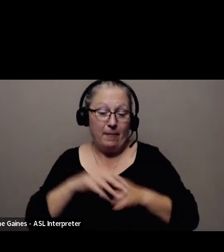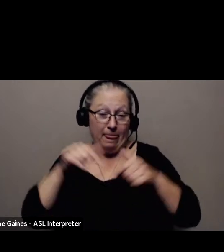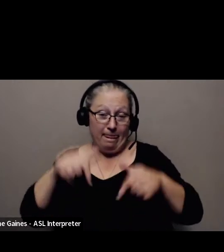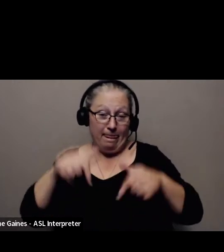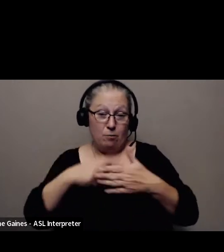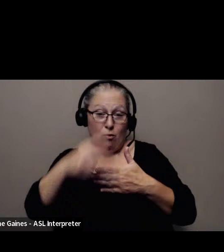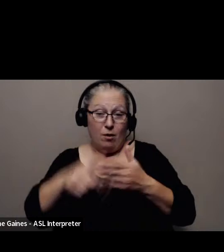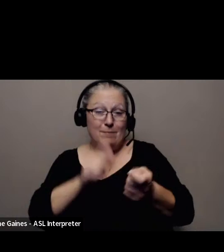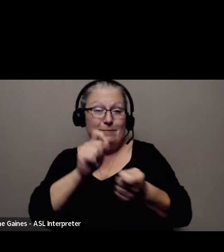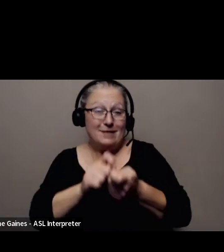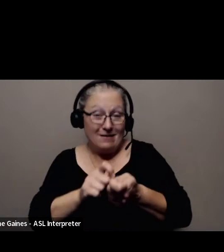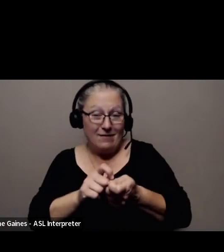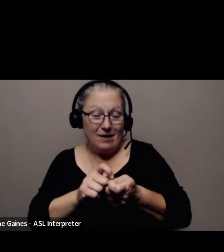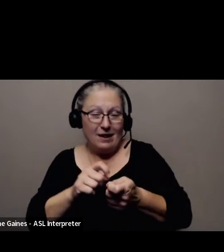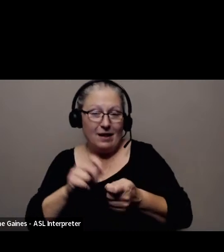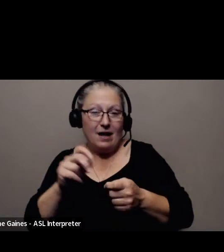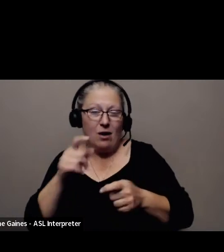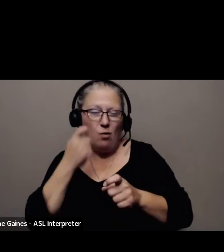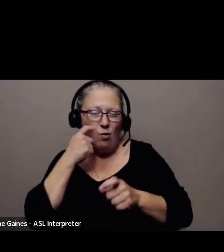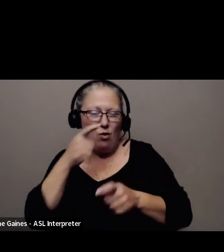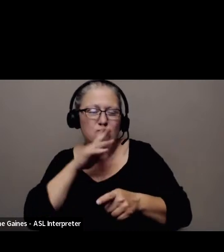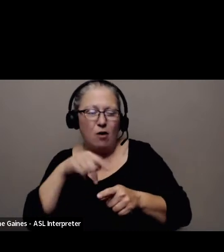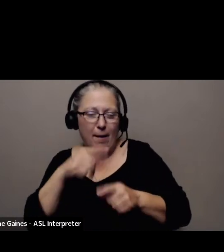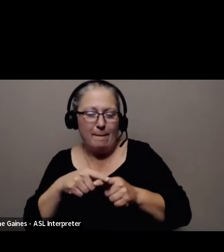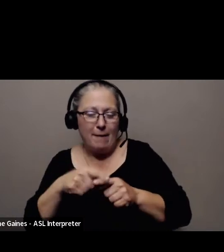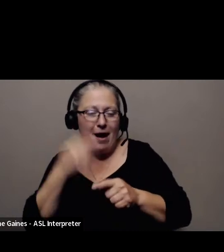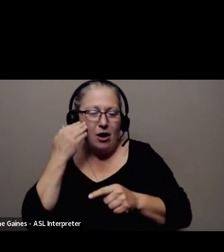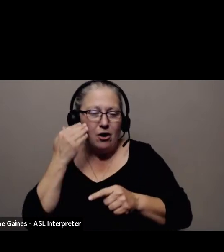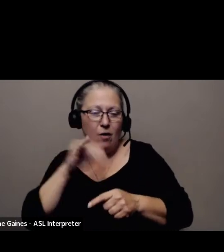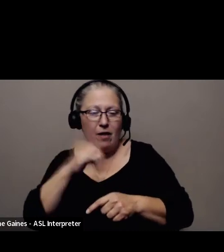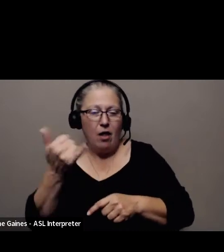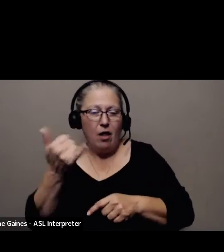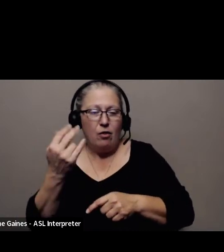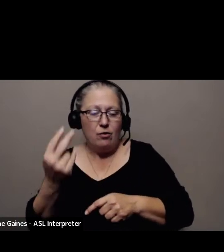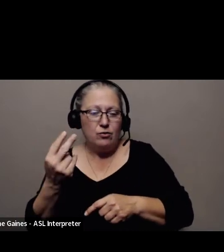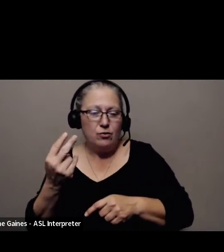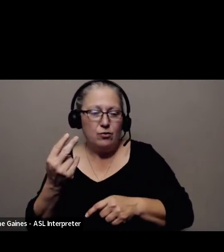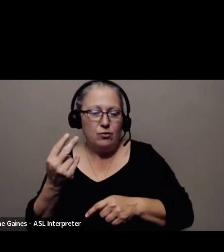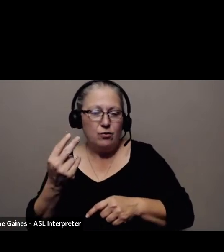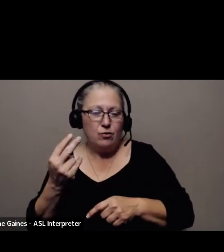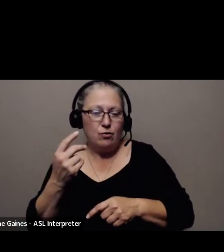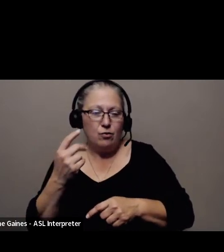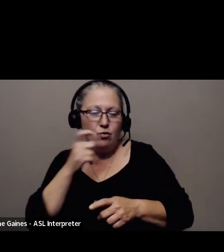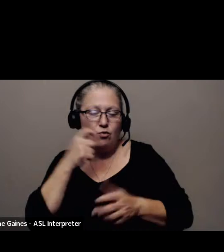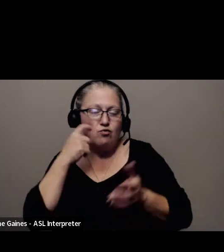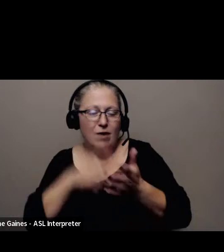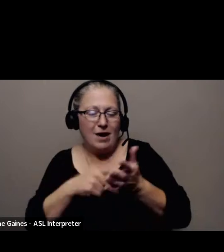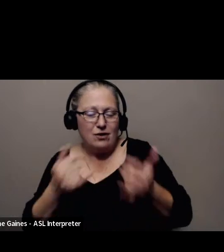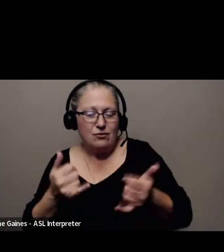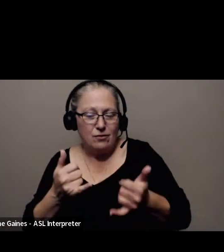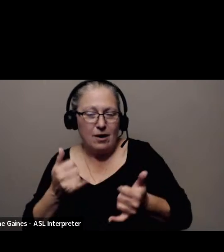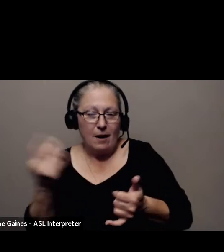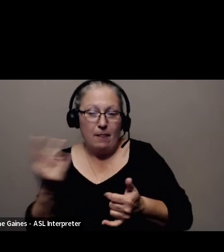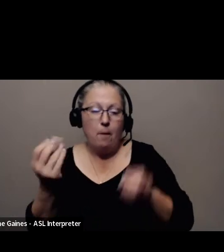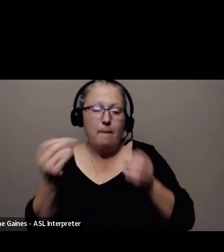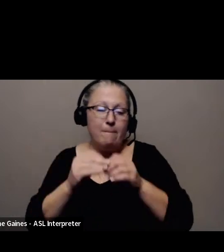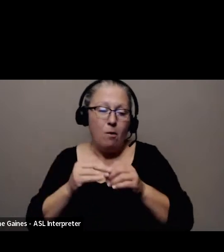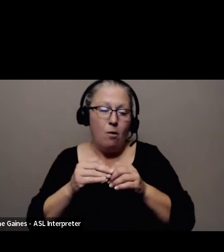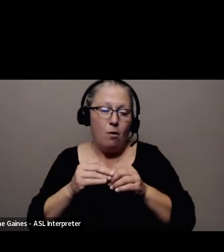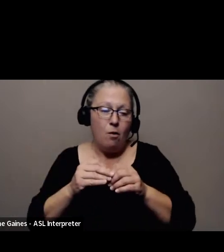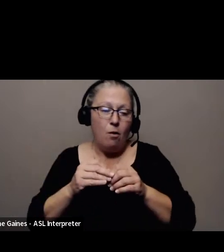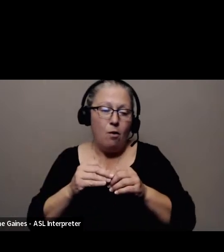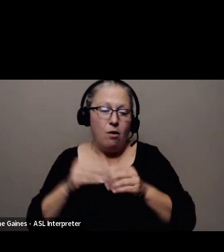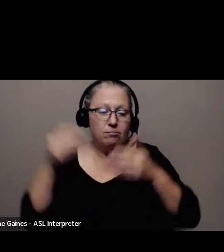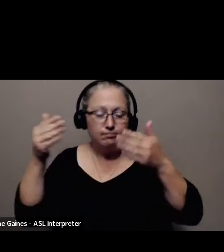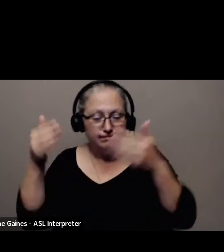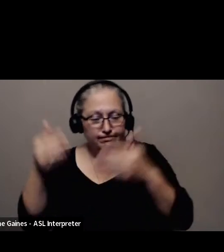program specifically that was just talked about, I know the other two that were recognized today, they are more of a